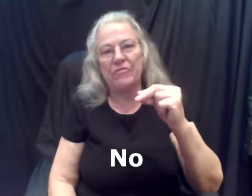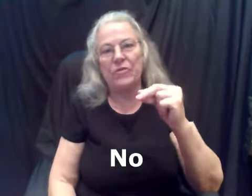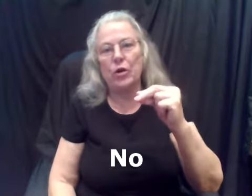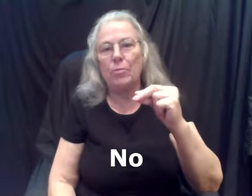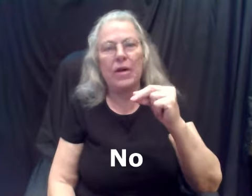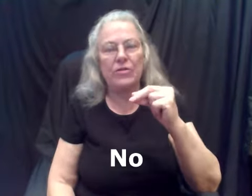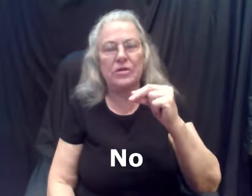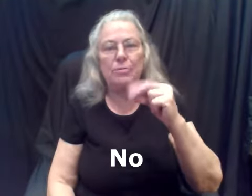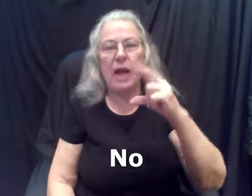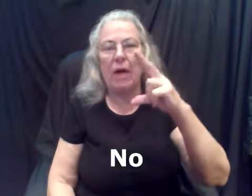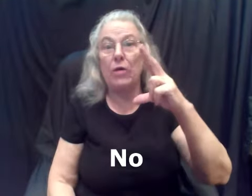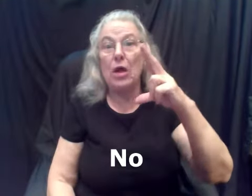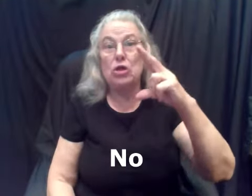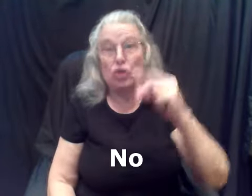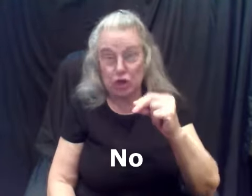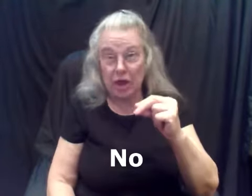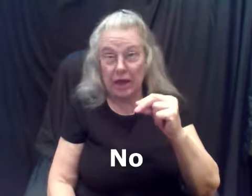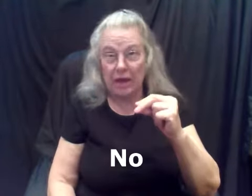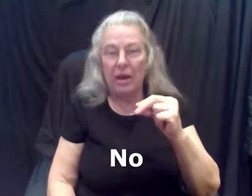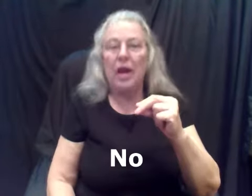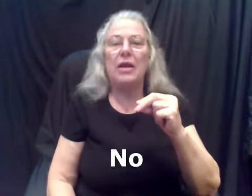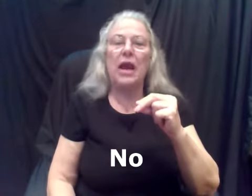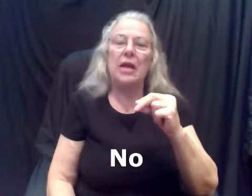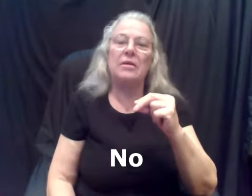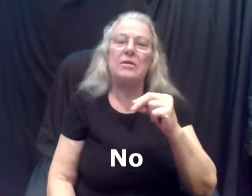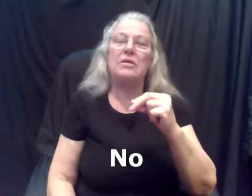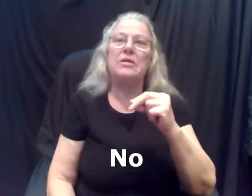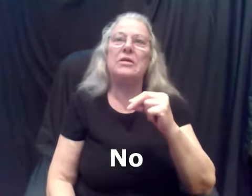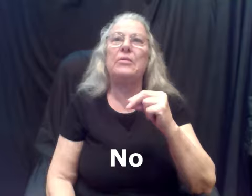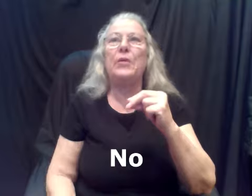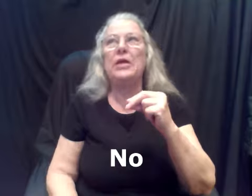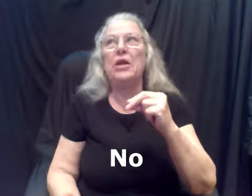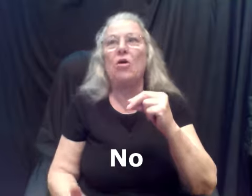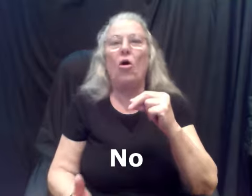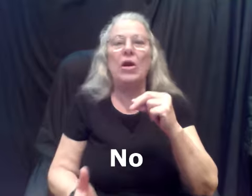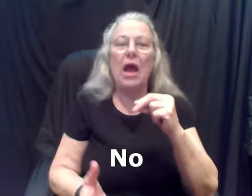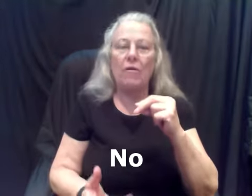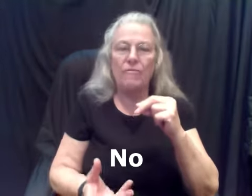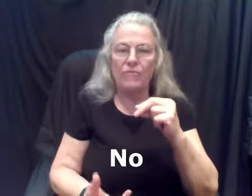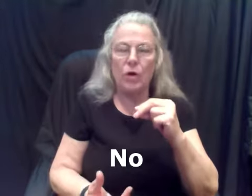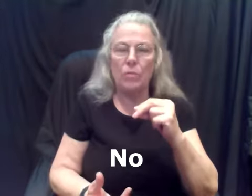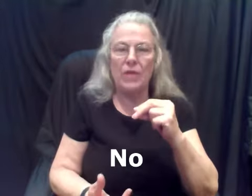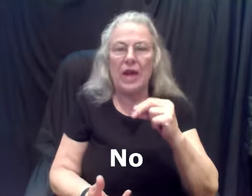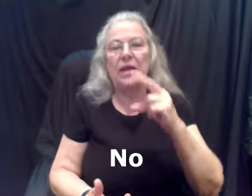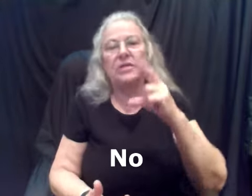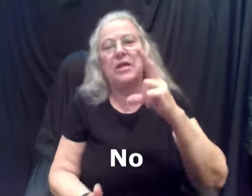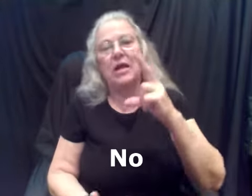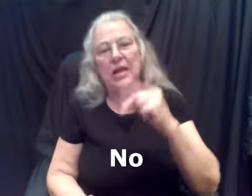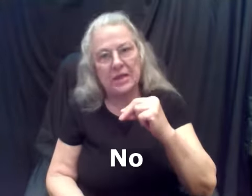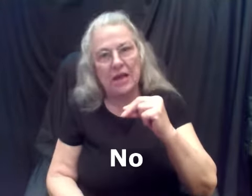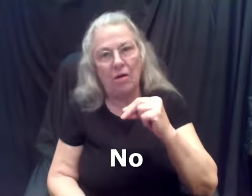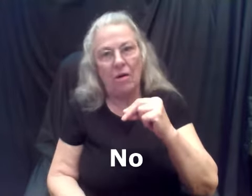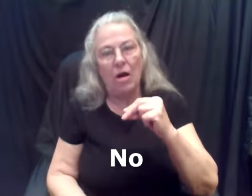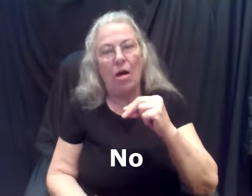your mother's mouth shutting, and depending on how firm that is how hard